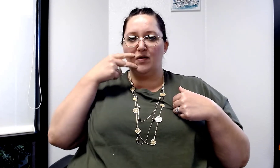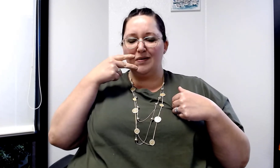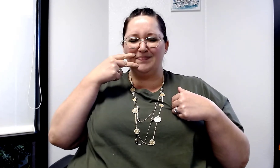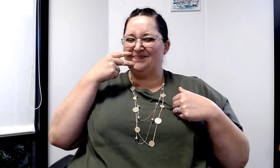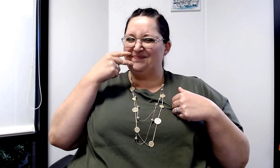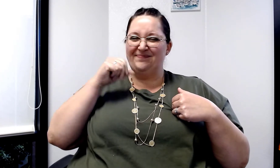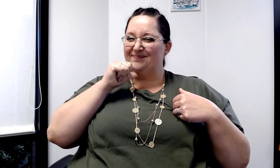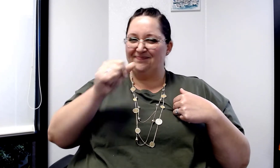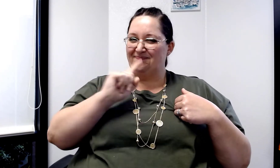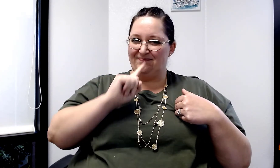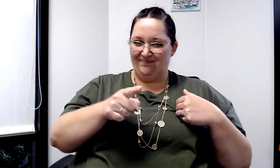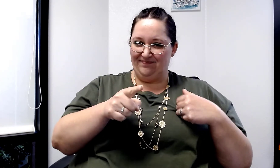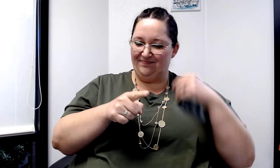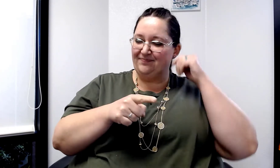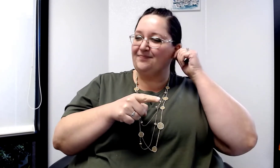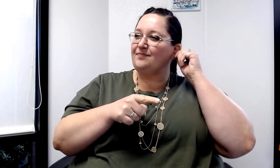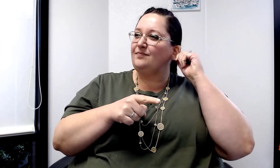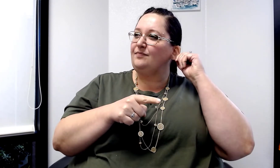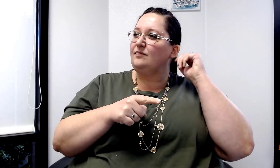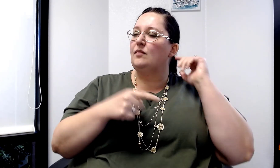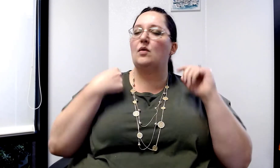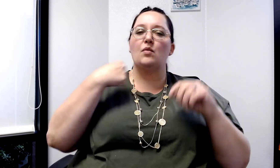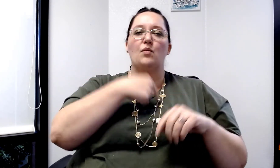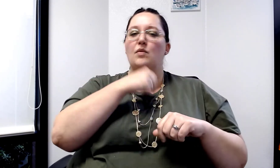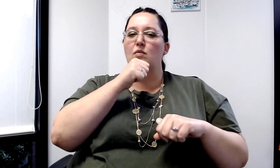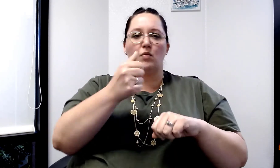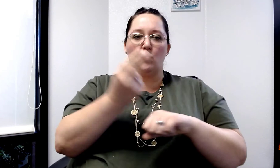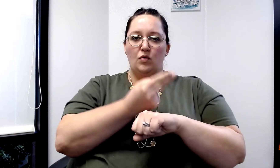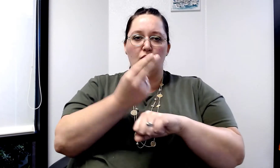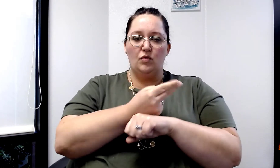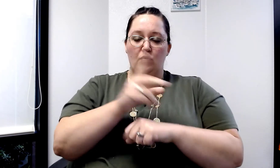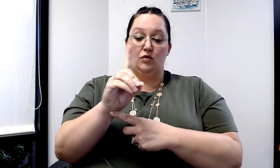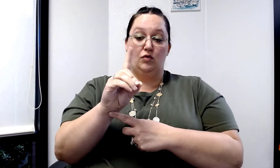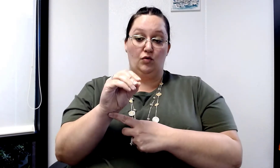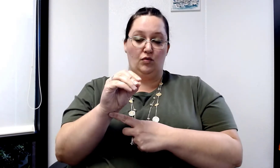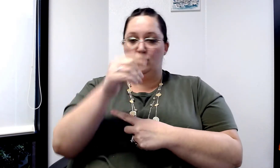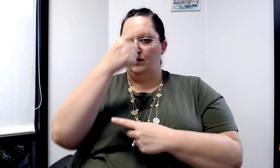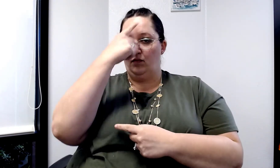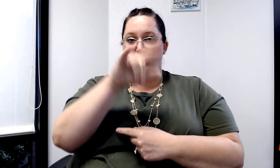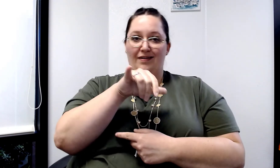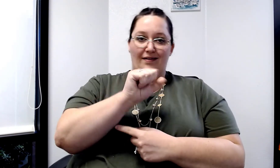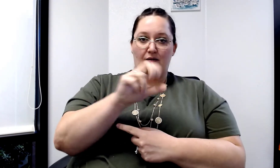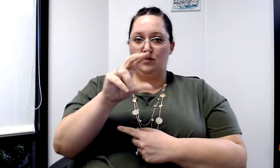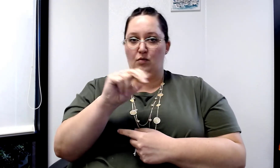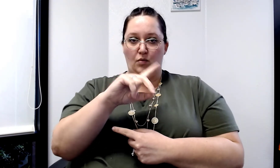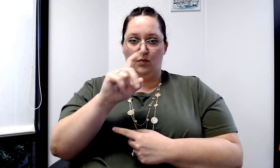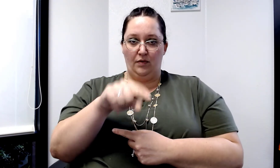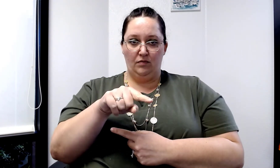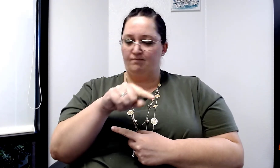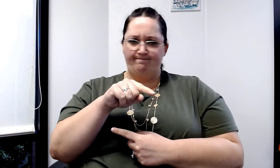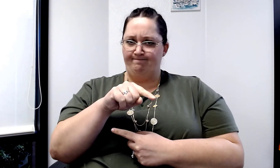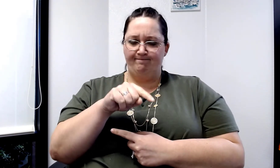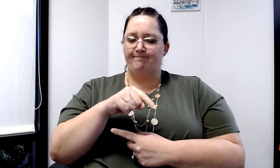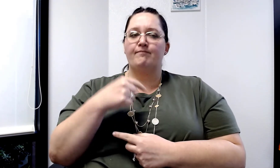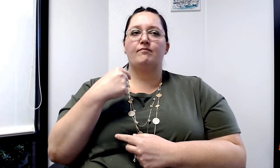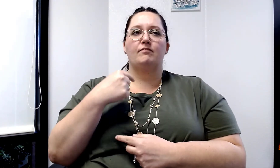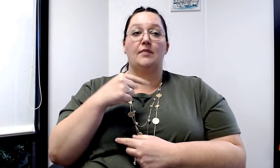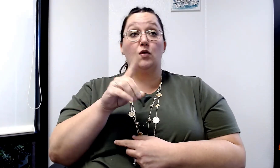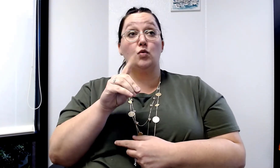ASL does not have the to do verb. It doesn't really have that infinitive. We do not use the word do for yes-no